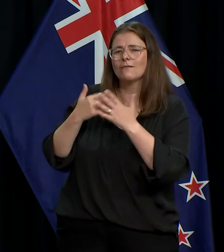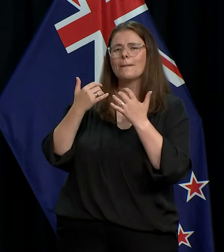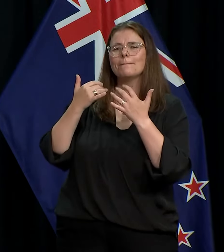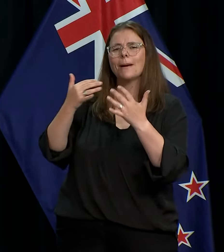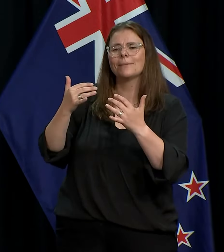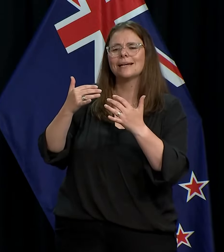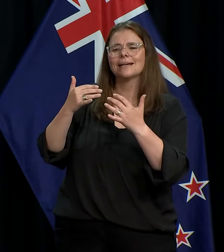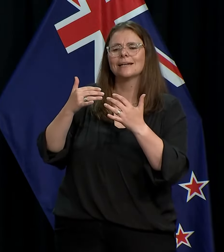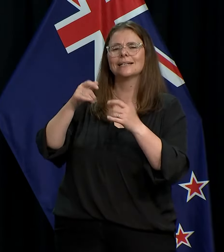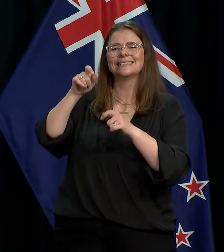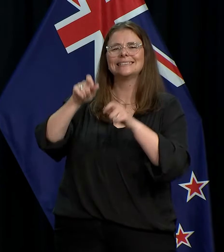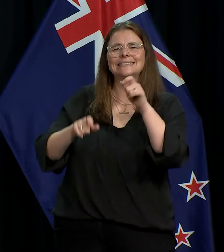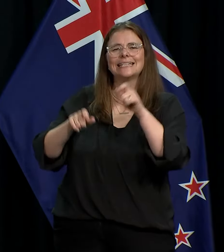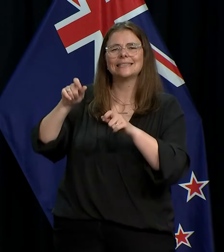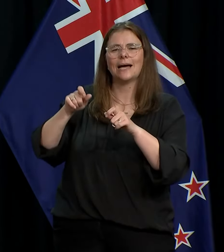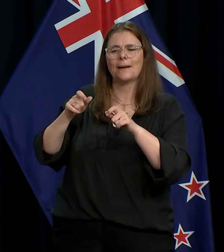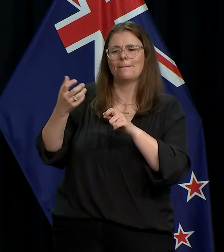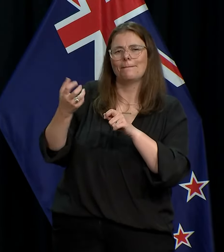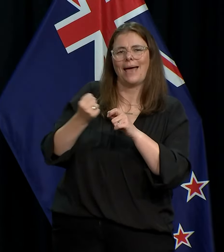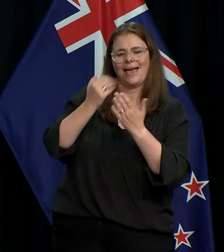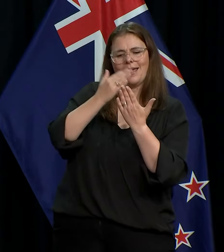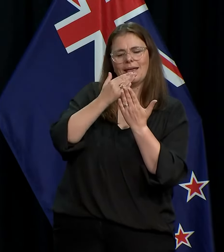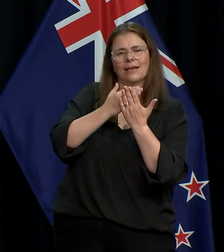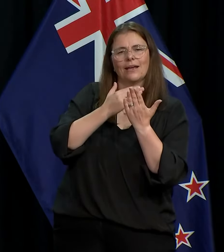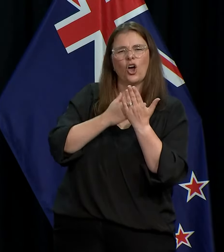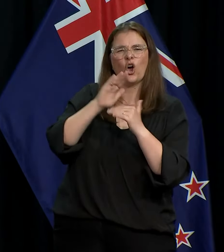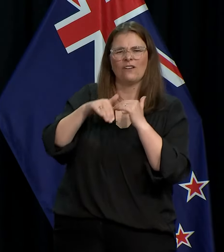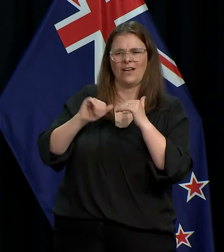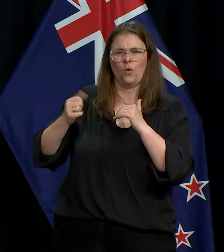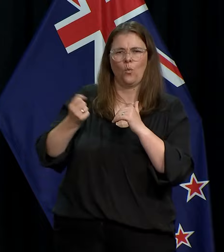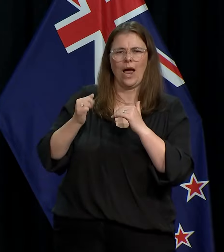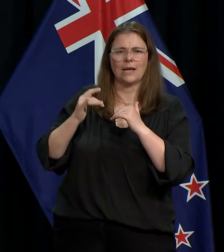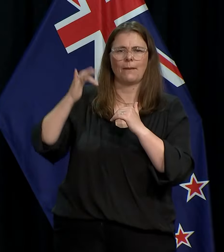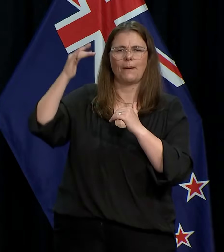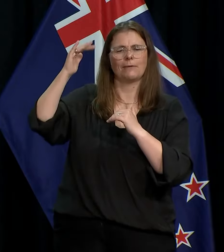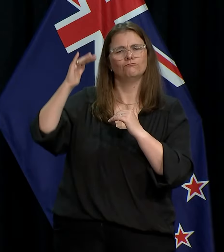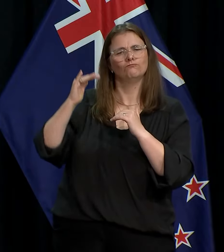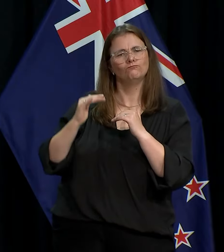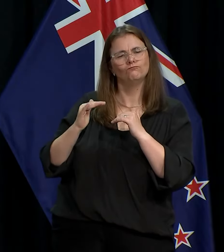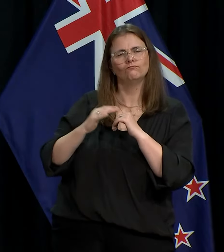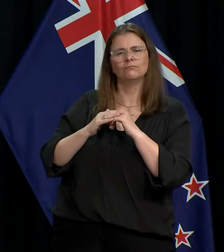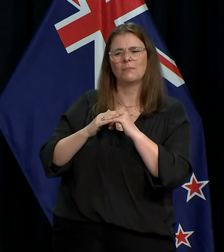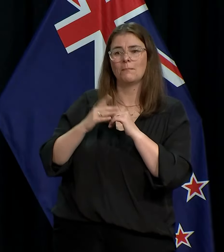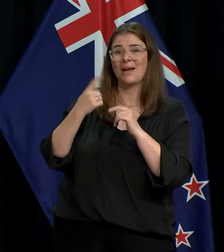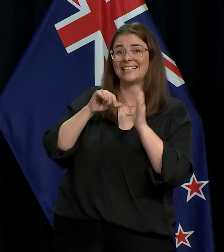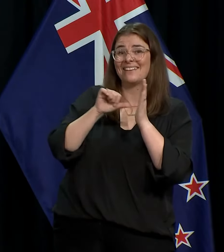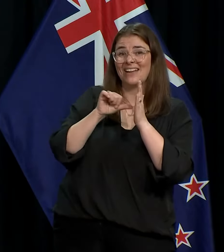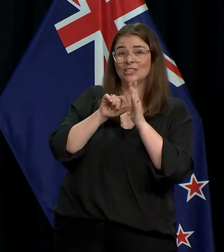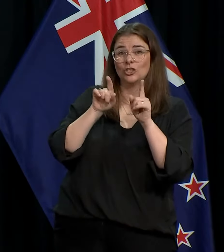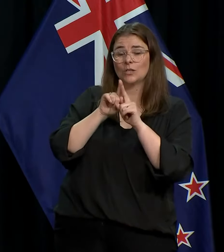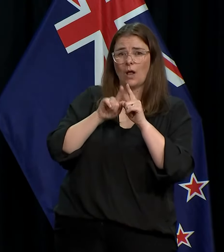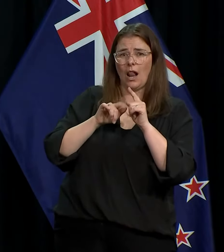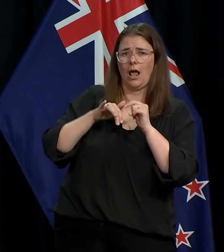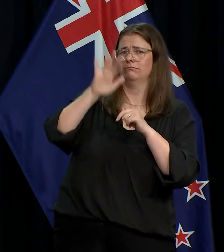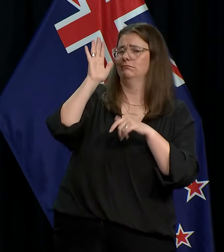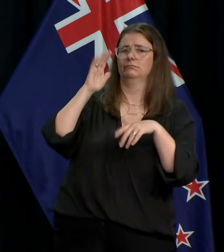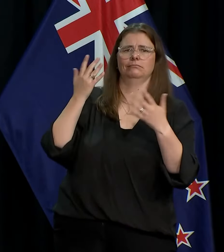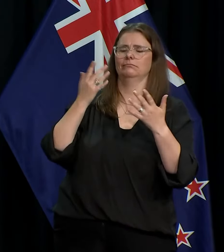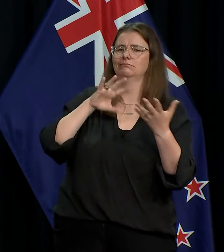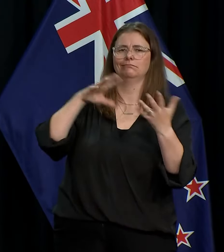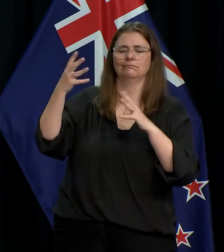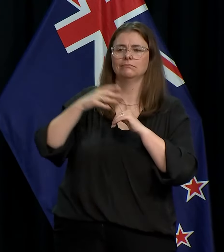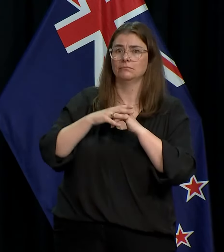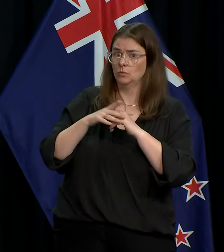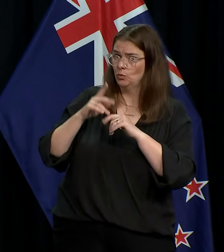pay guidance to keep a lid on rising wages. Since that time, inflation's gone a bit nuts. Have you thought